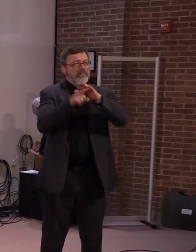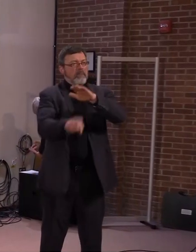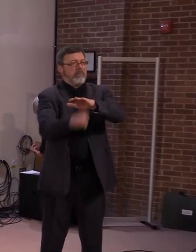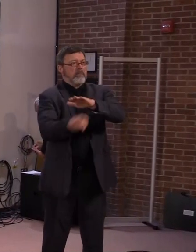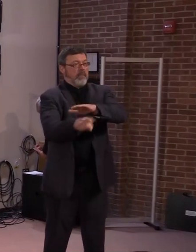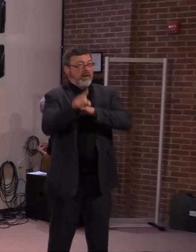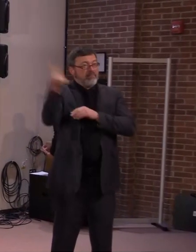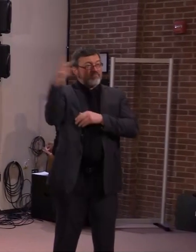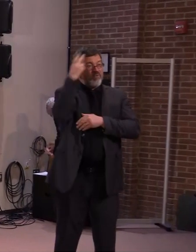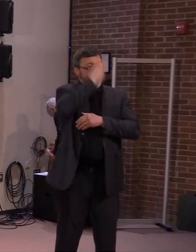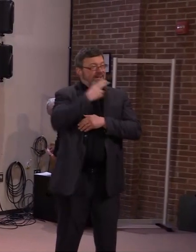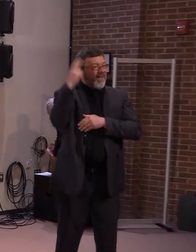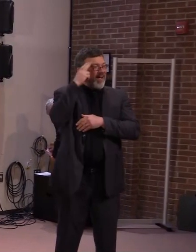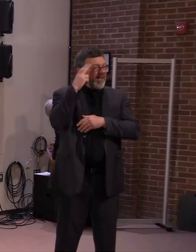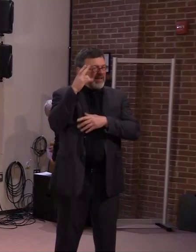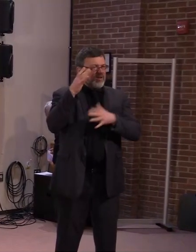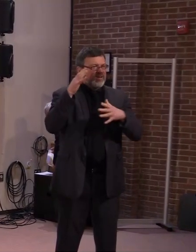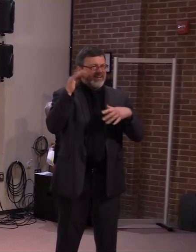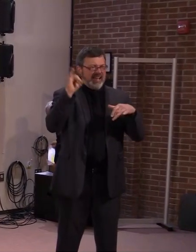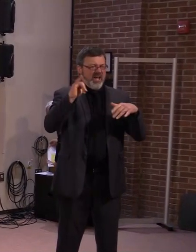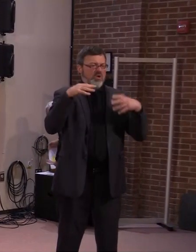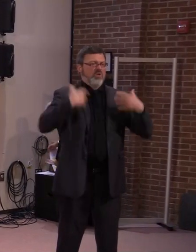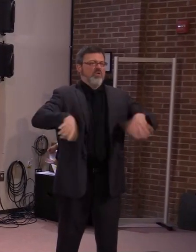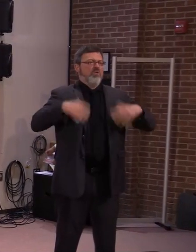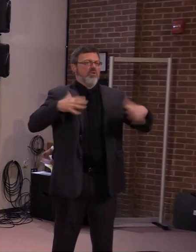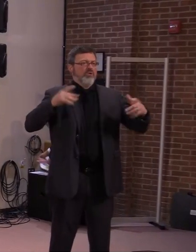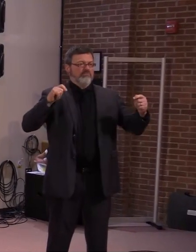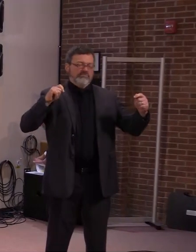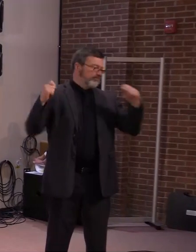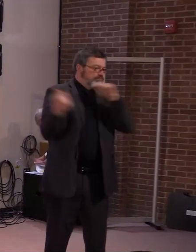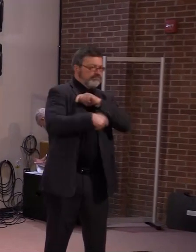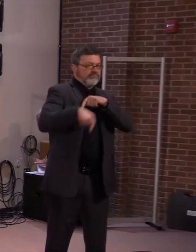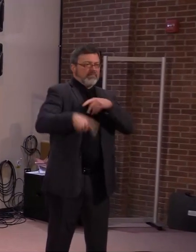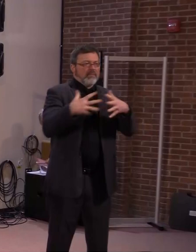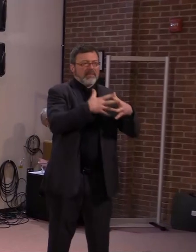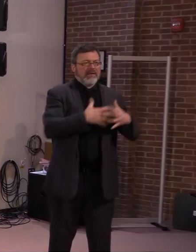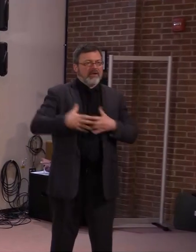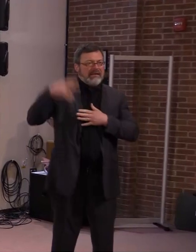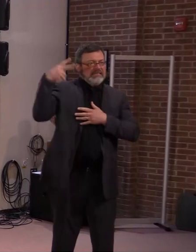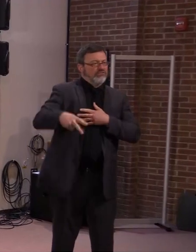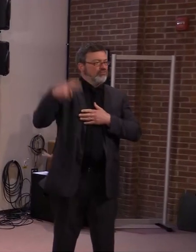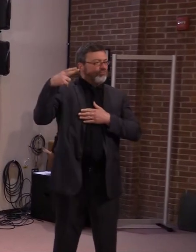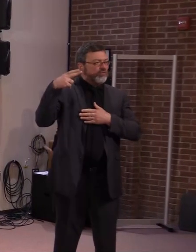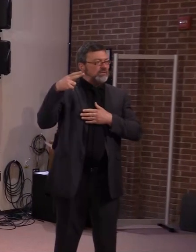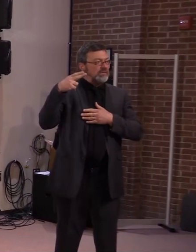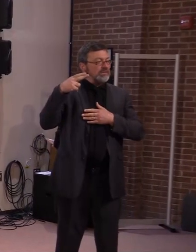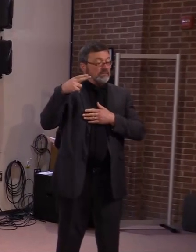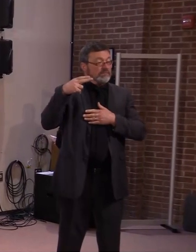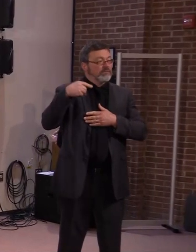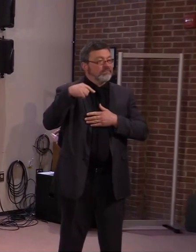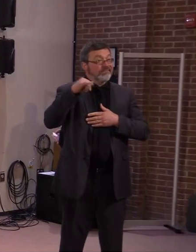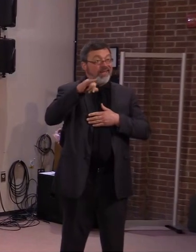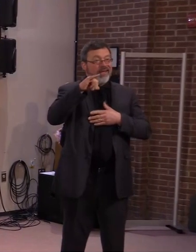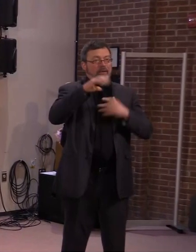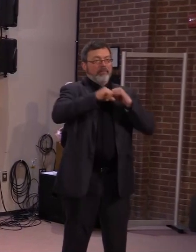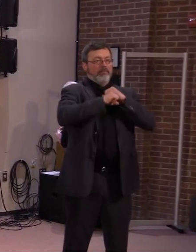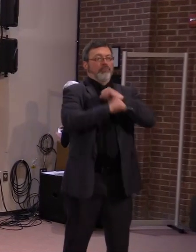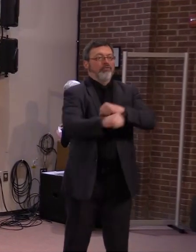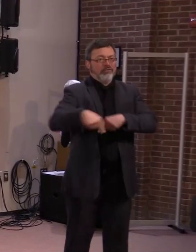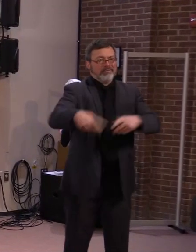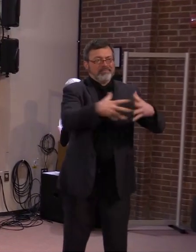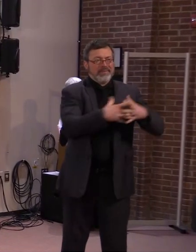the course of history and bring the United States into World War II. There are very few